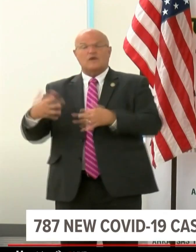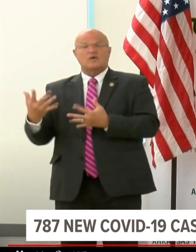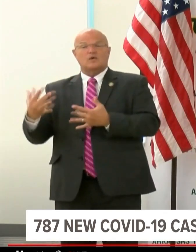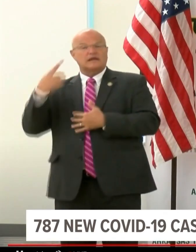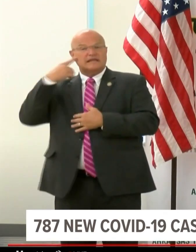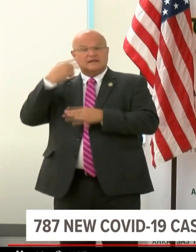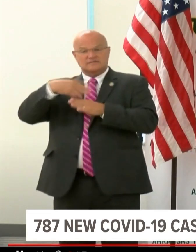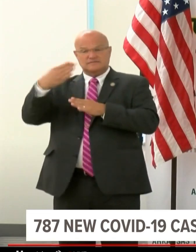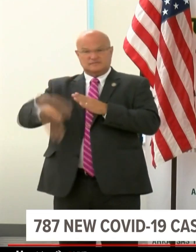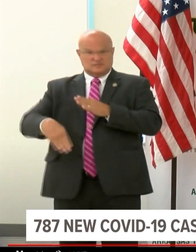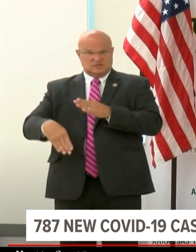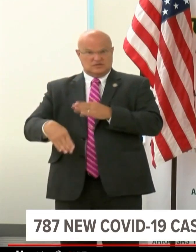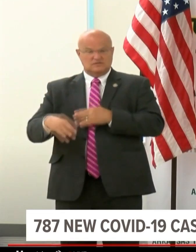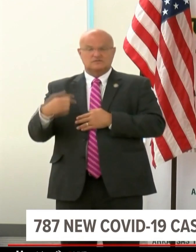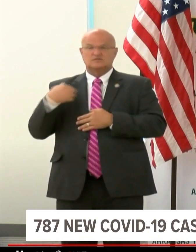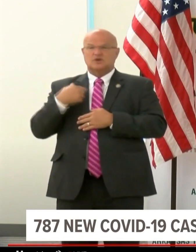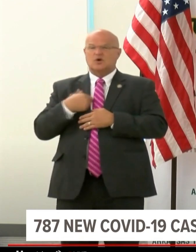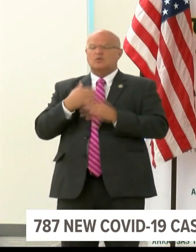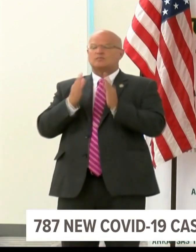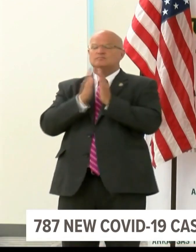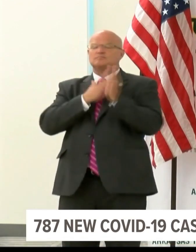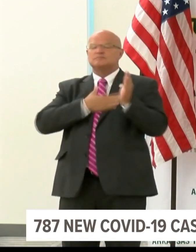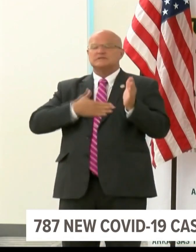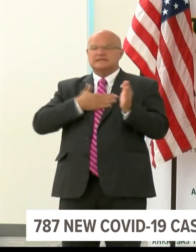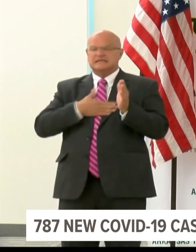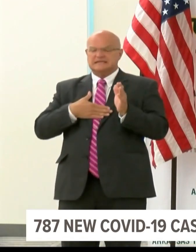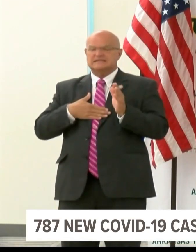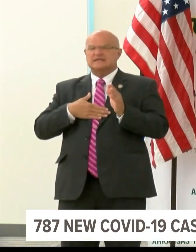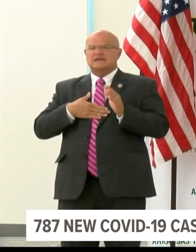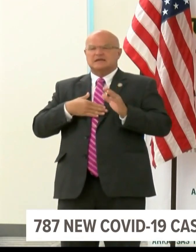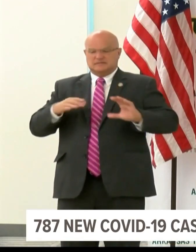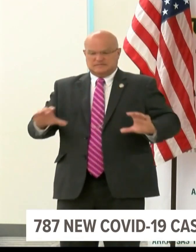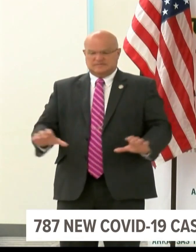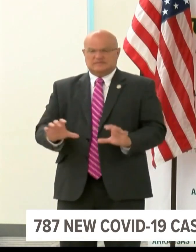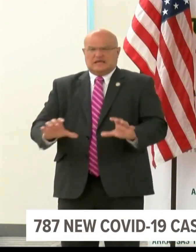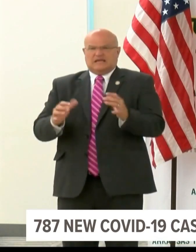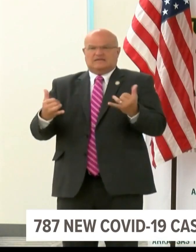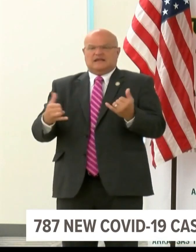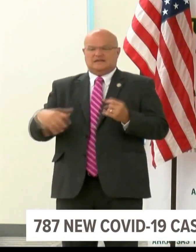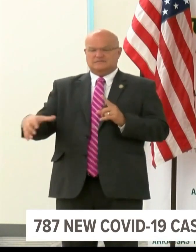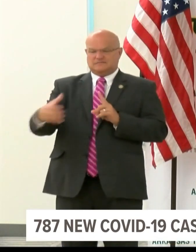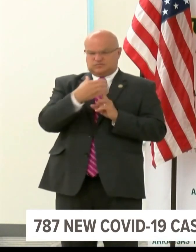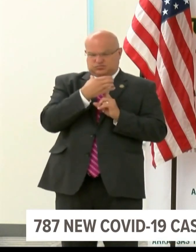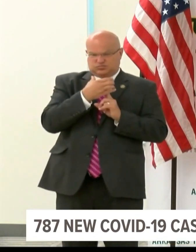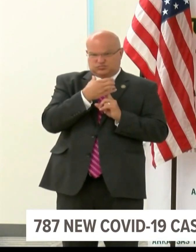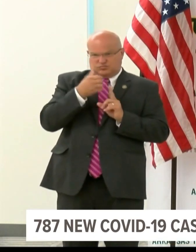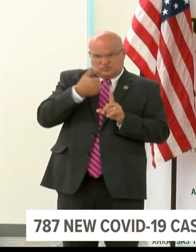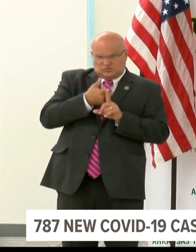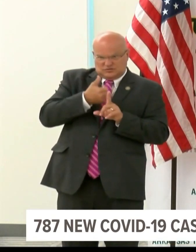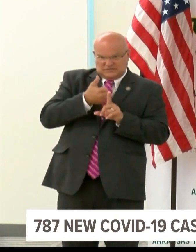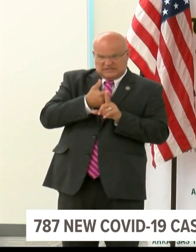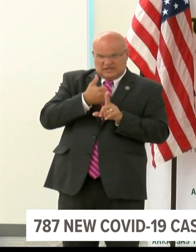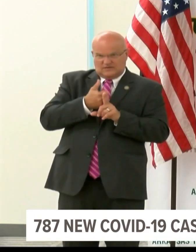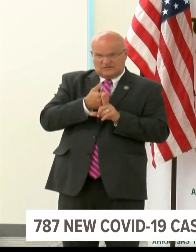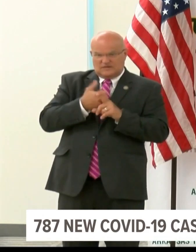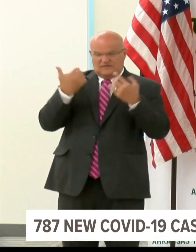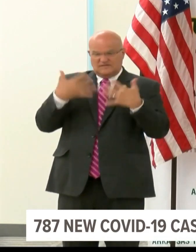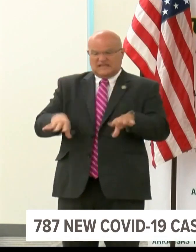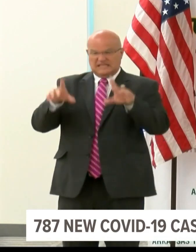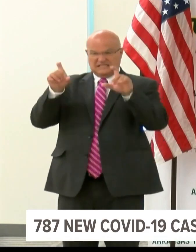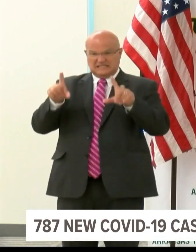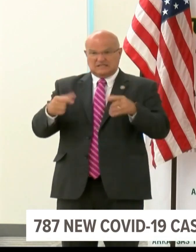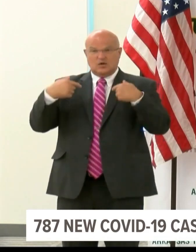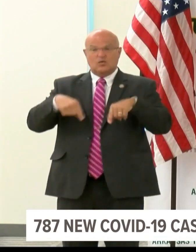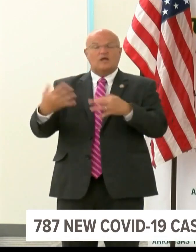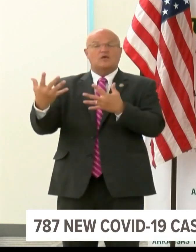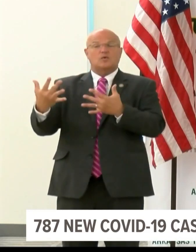for the result. So we go ahead and ask people to be proactive in isolating themselves or